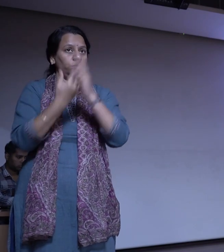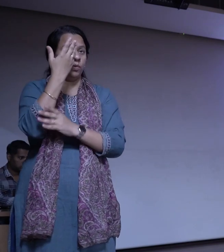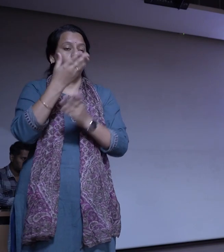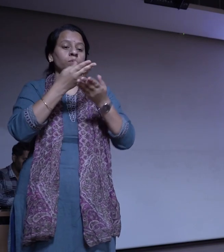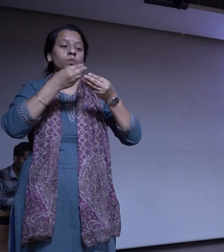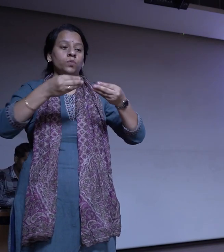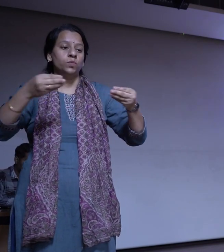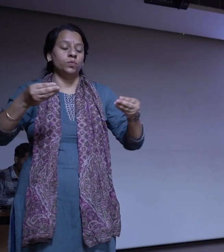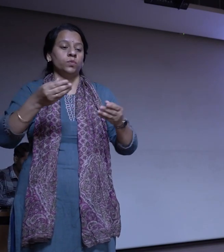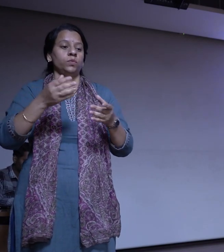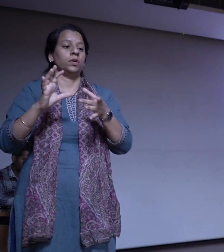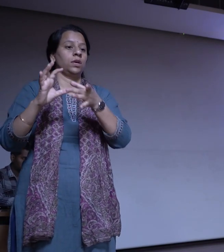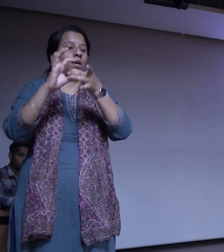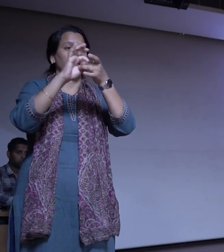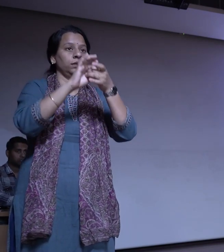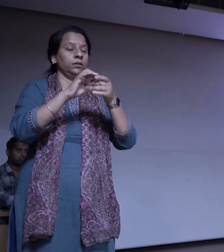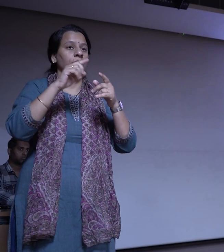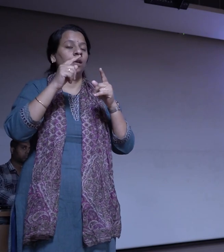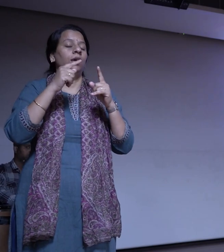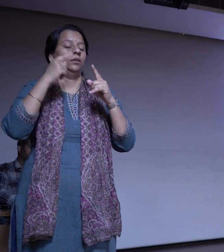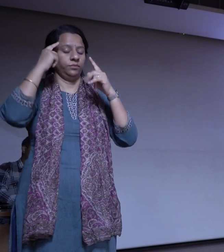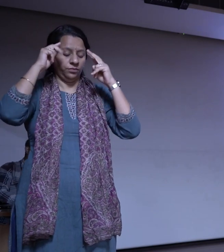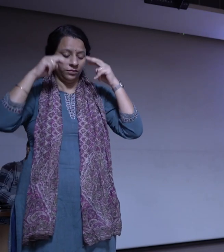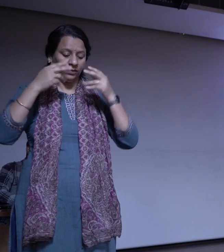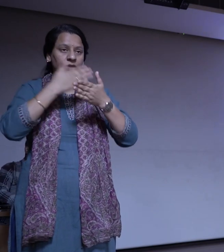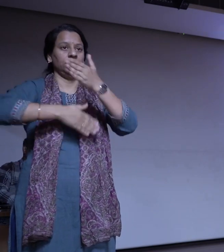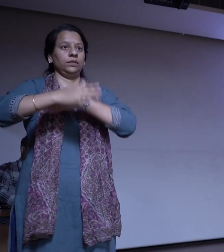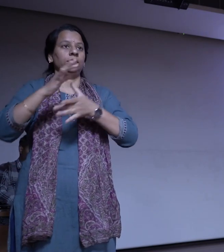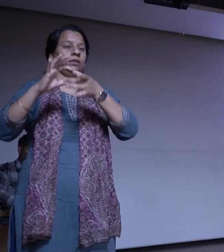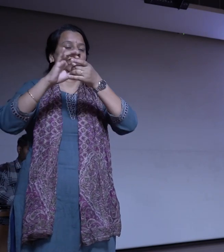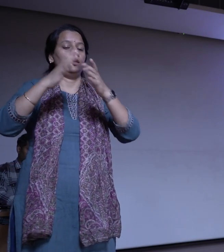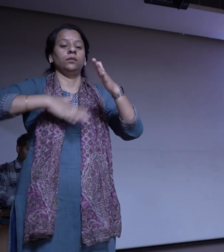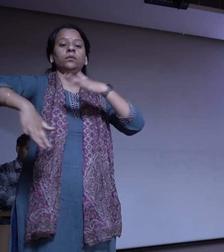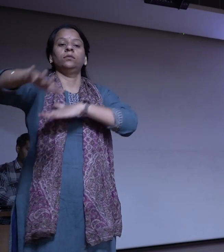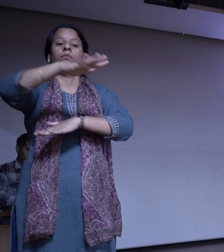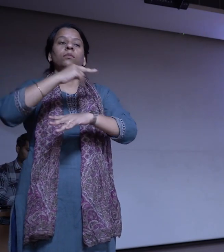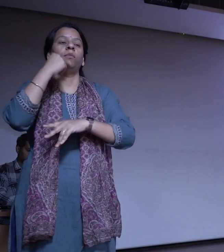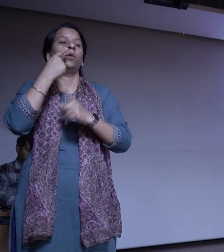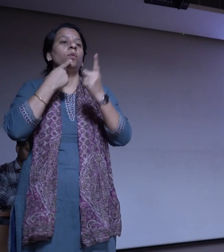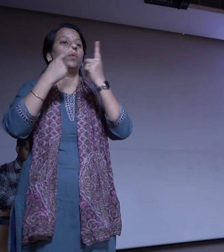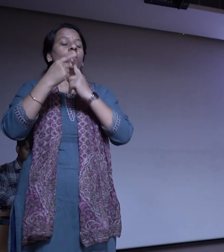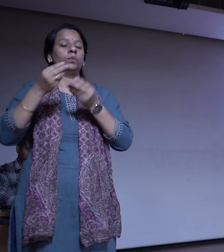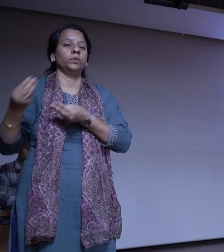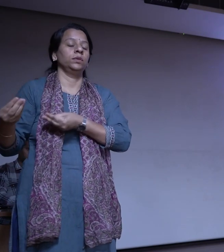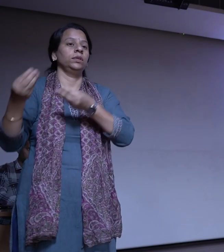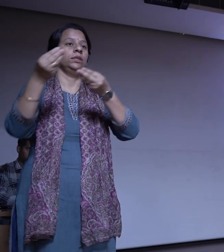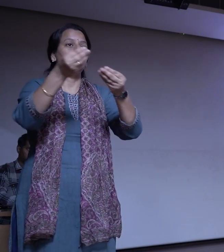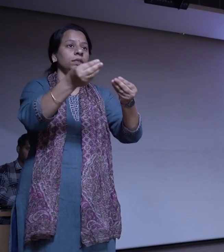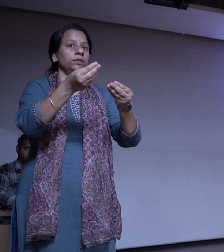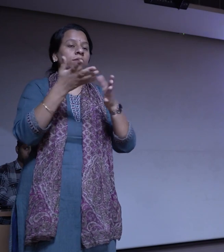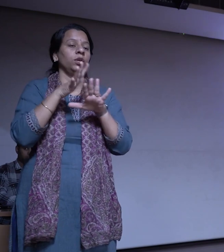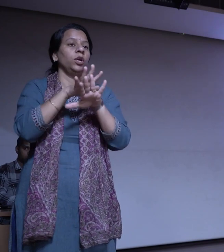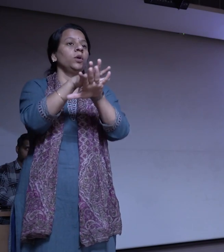tools in the field of intellectual disability the objective of organizing the purple talk is to provide a safe and